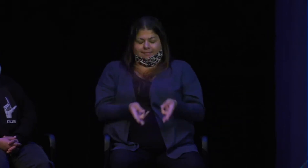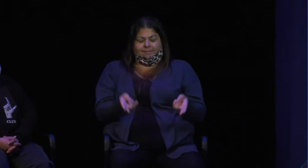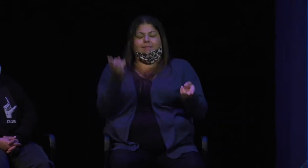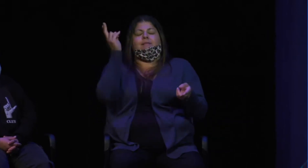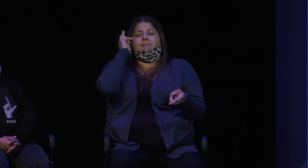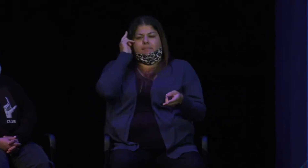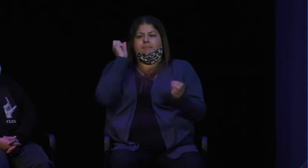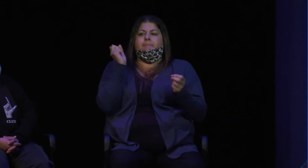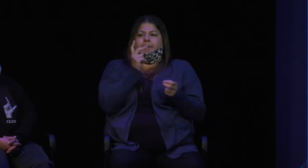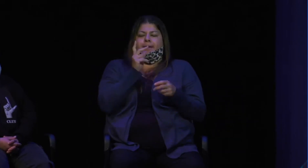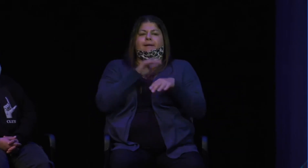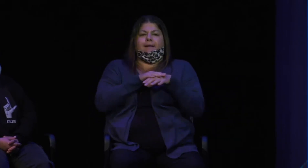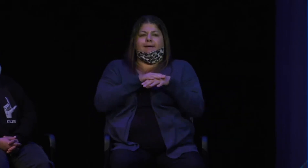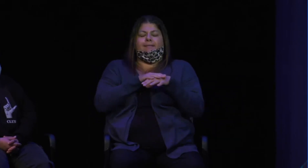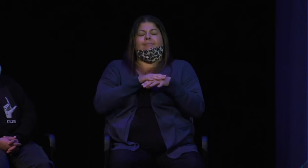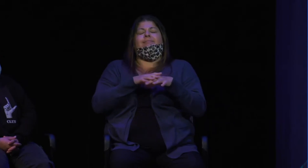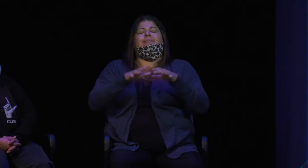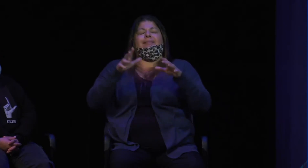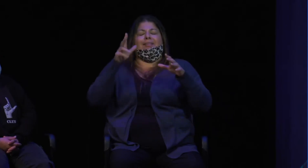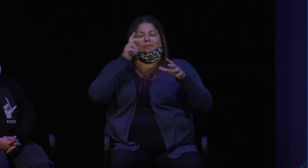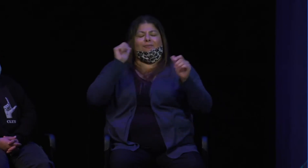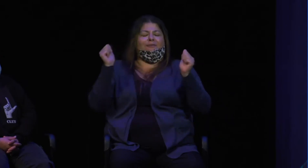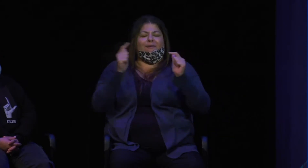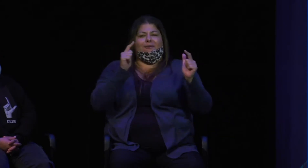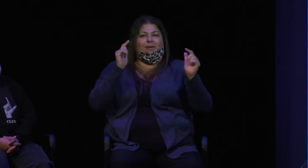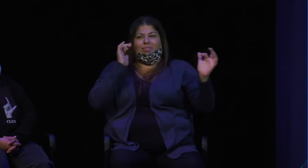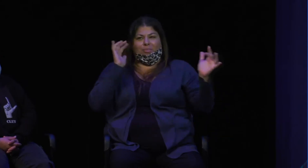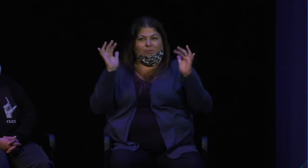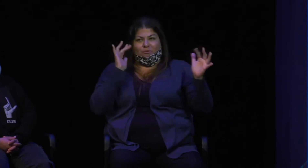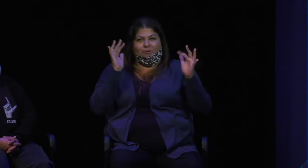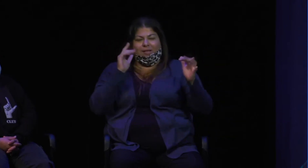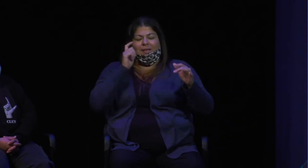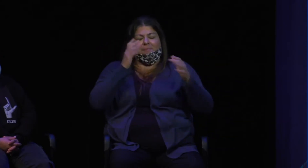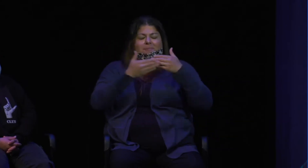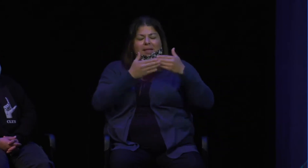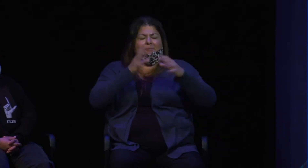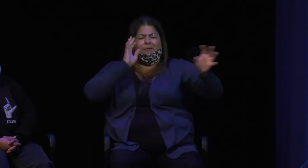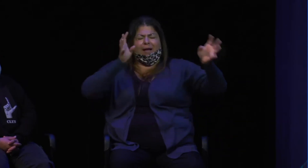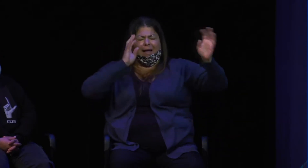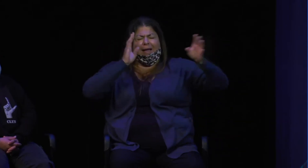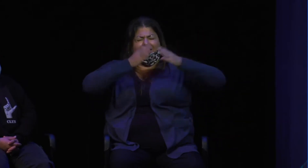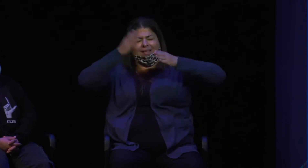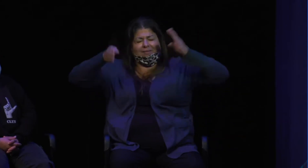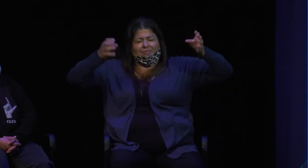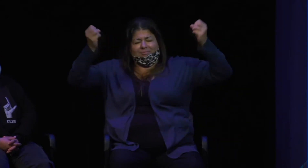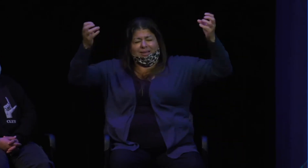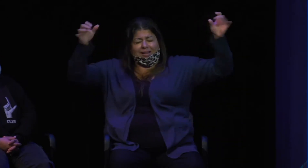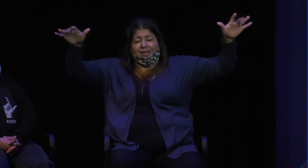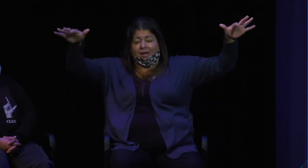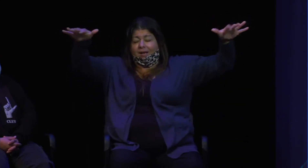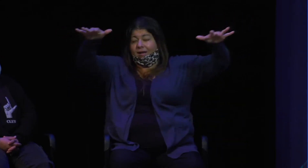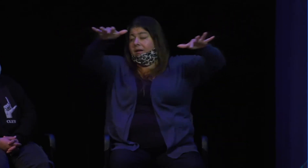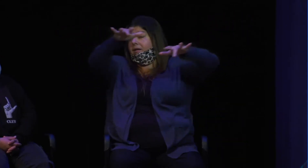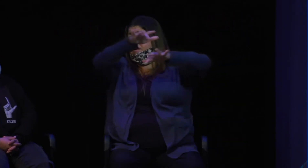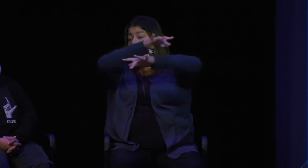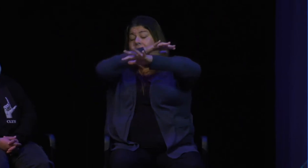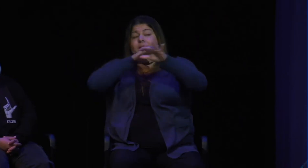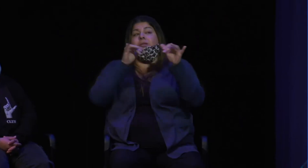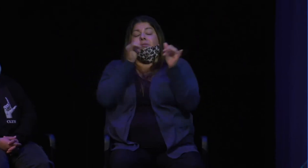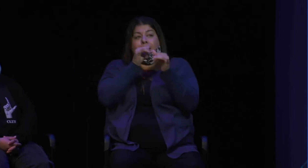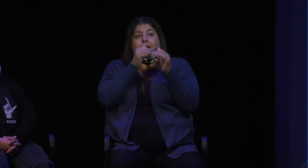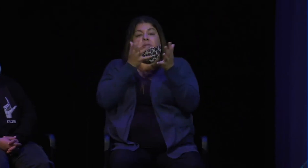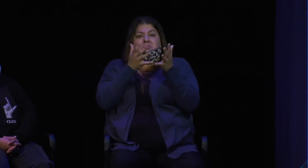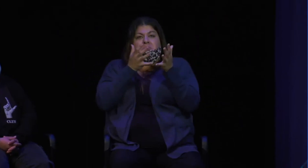And then I could go back to it when I was ready to start processing that information again and deal with all the noise and the crying and the talking